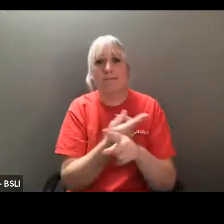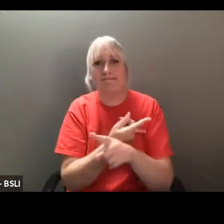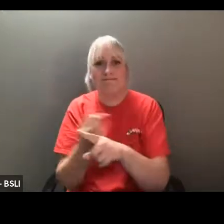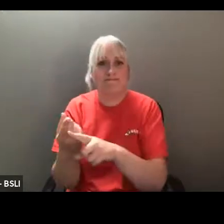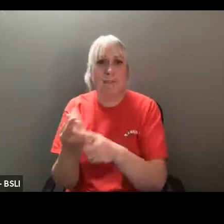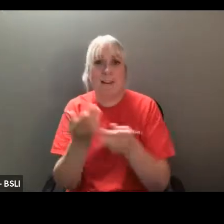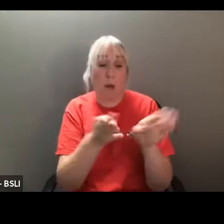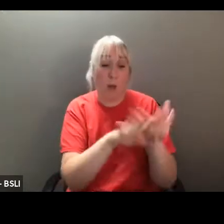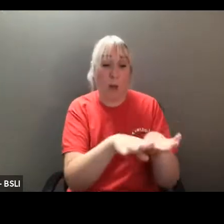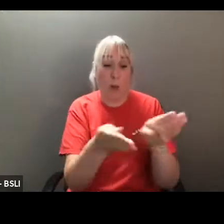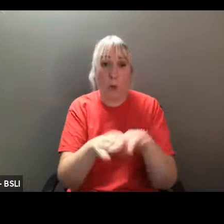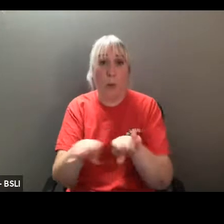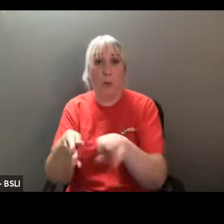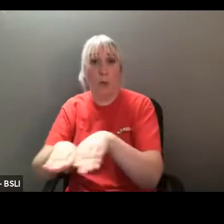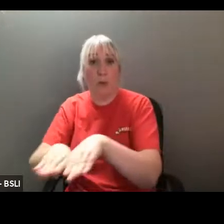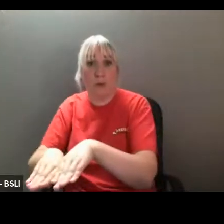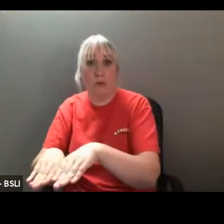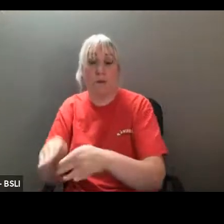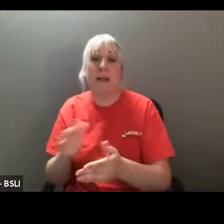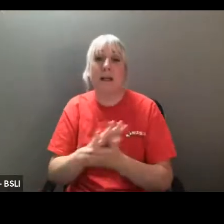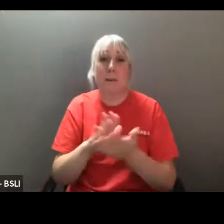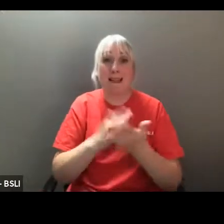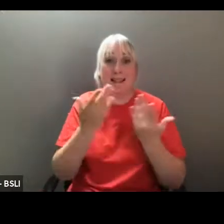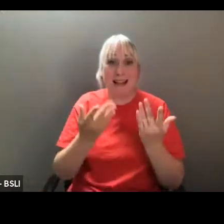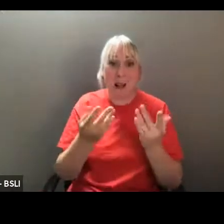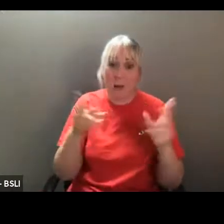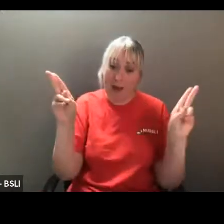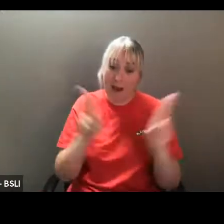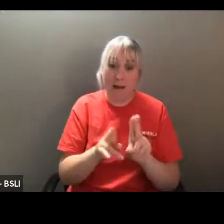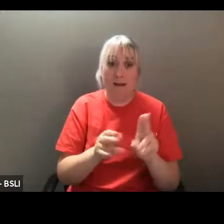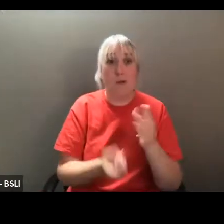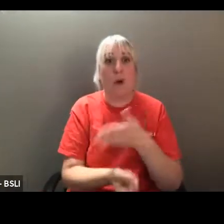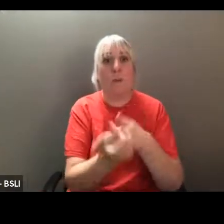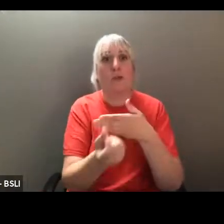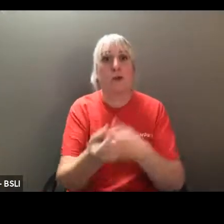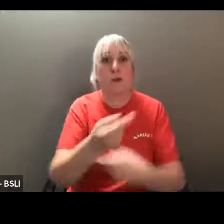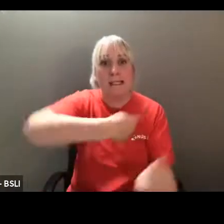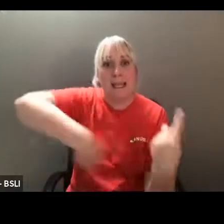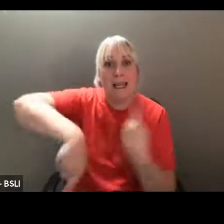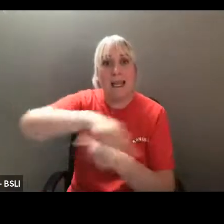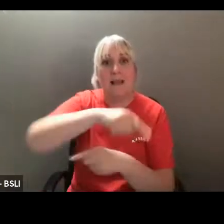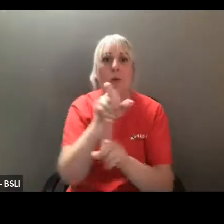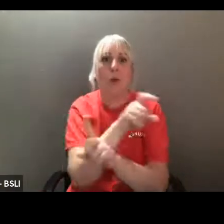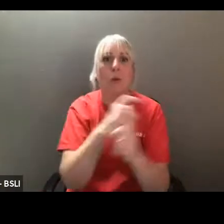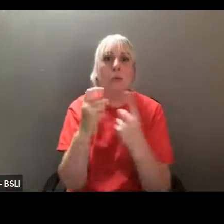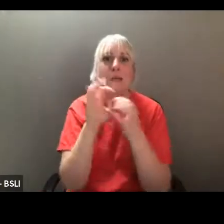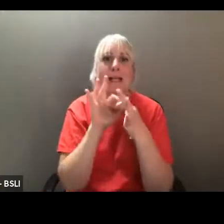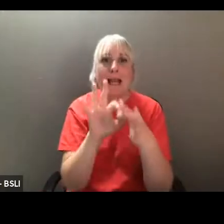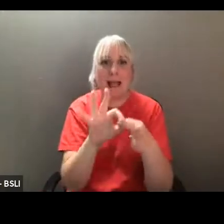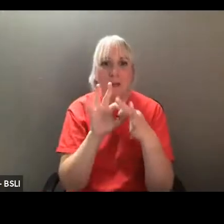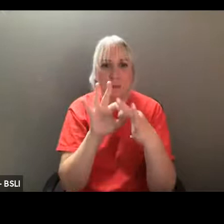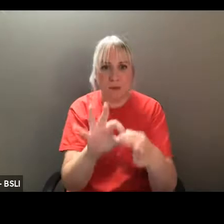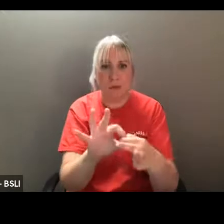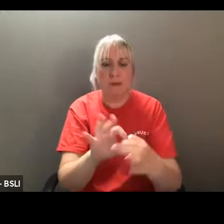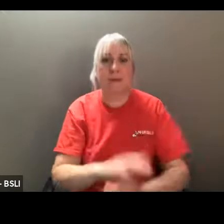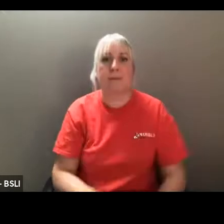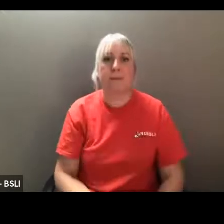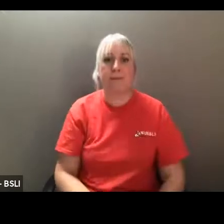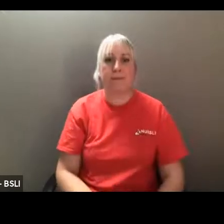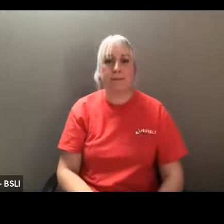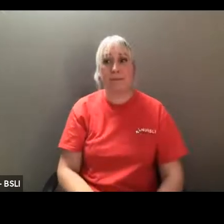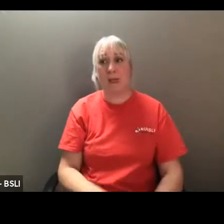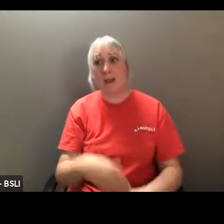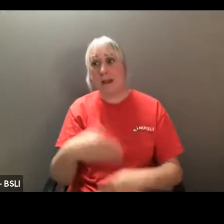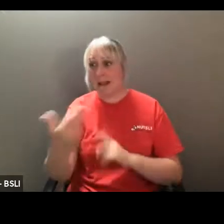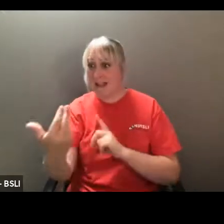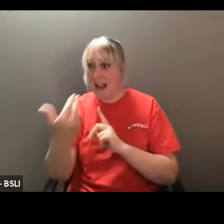have closed, leaving us with fewer opportunities for community engagement. We all know that direct payments does